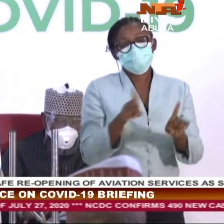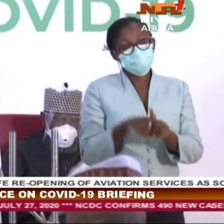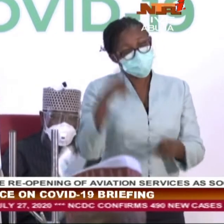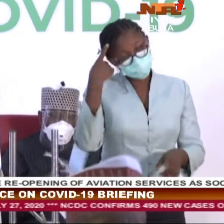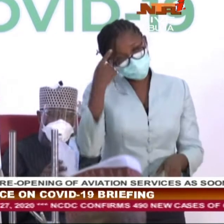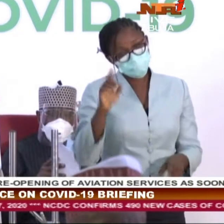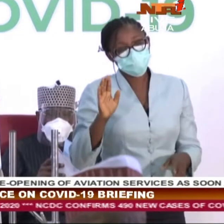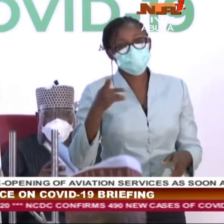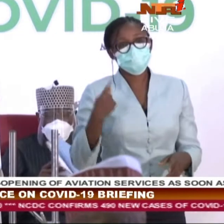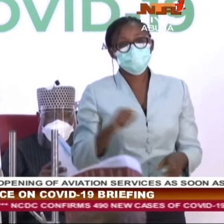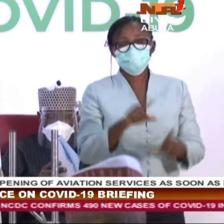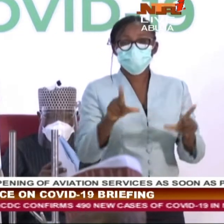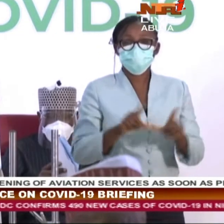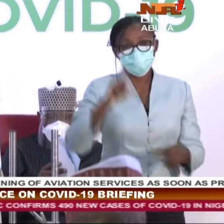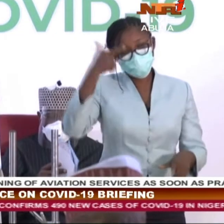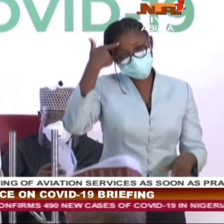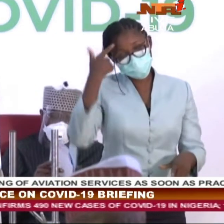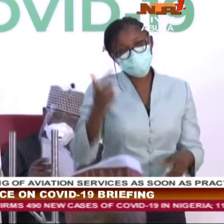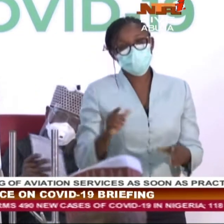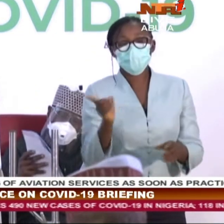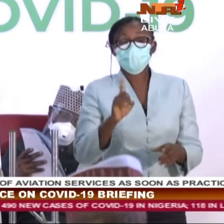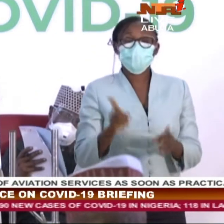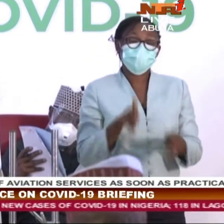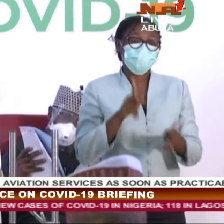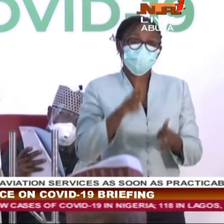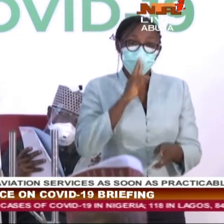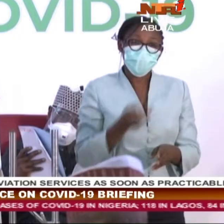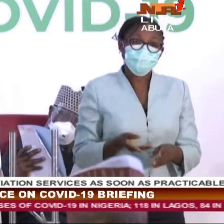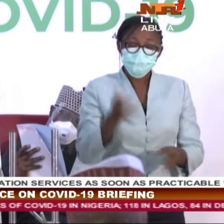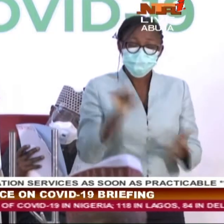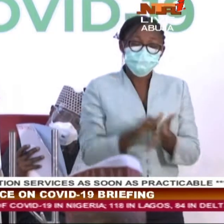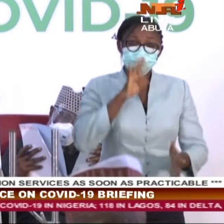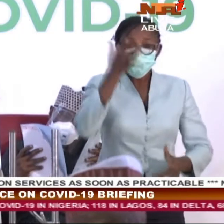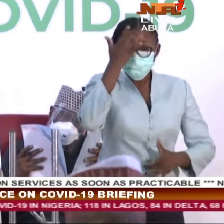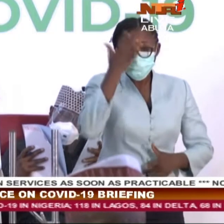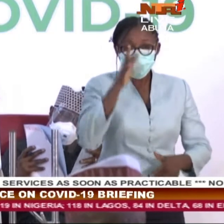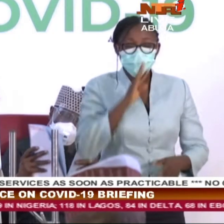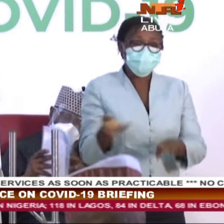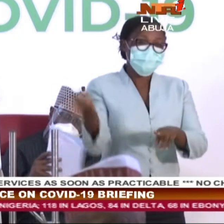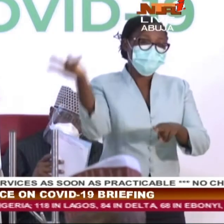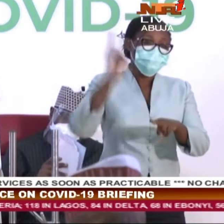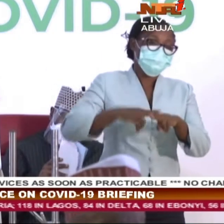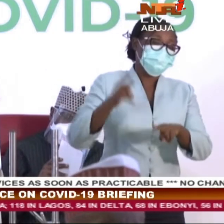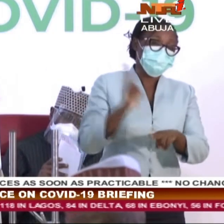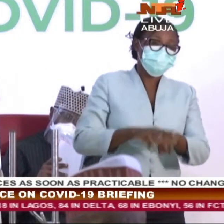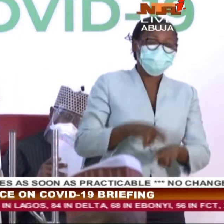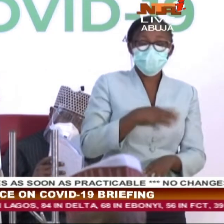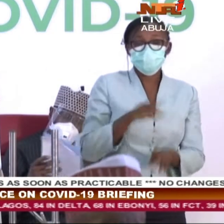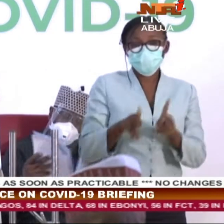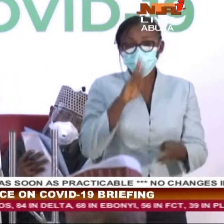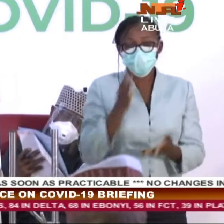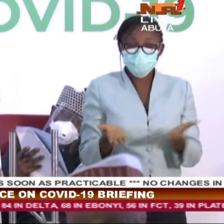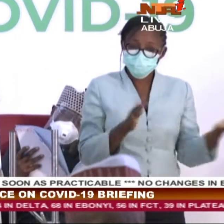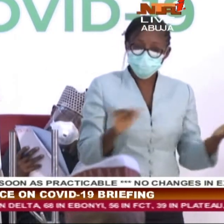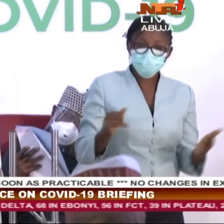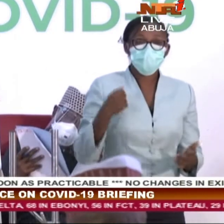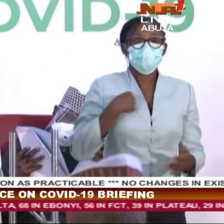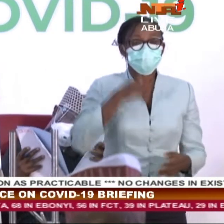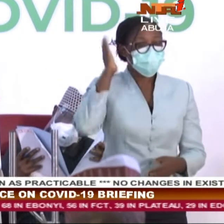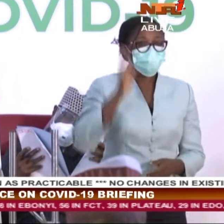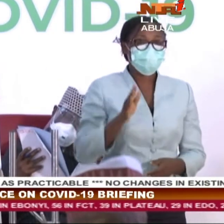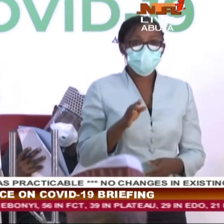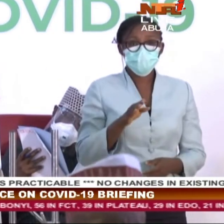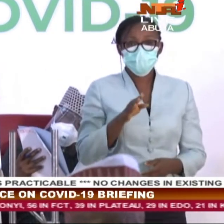burden, where the numbers are increasing rapidly, where we have a high positivity rate, we will